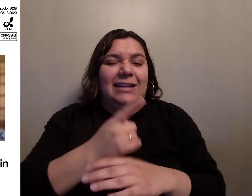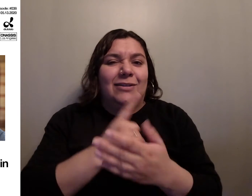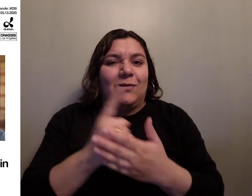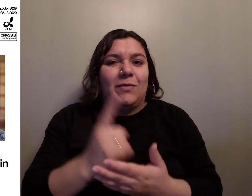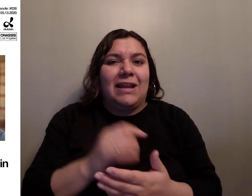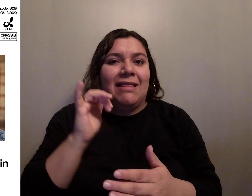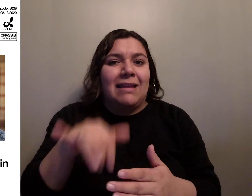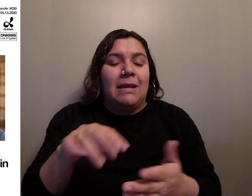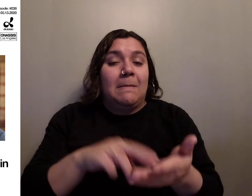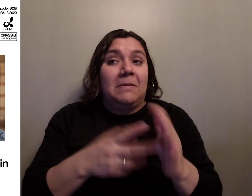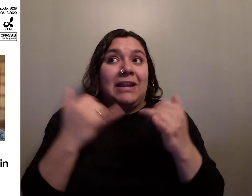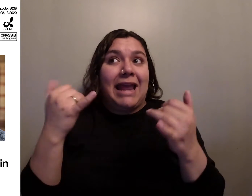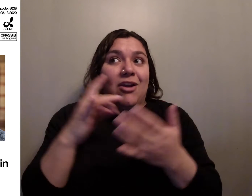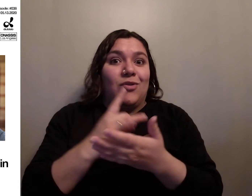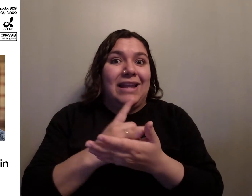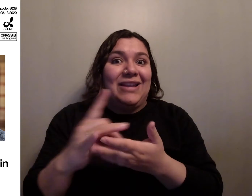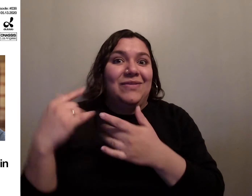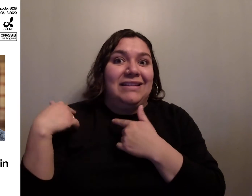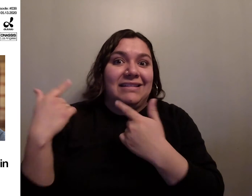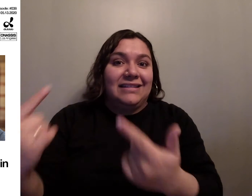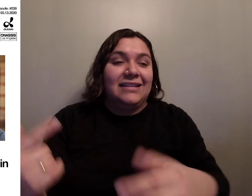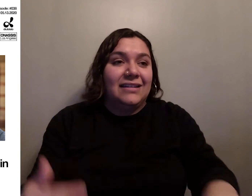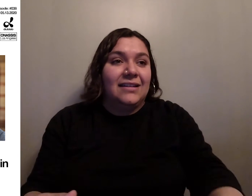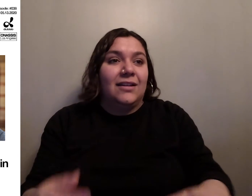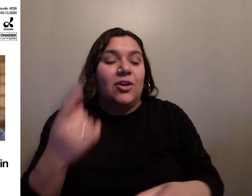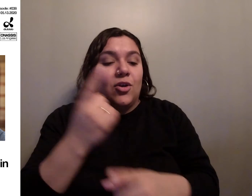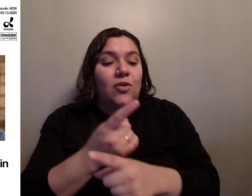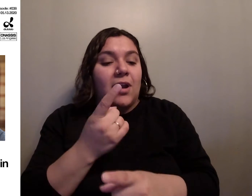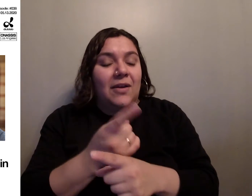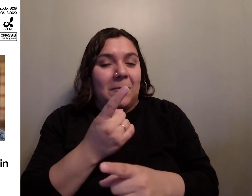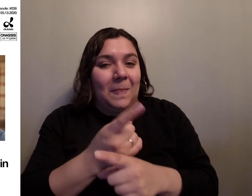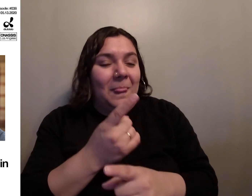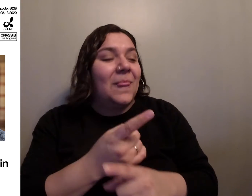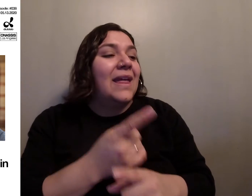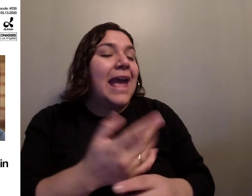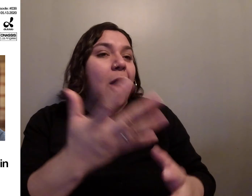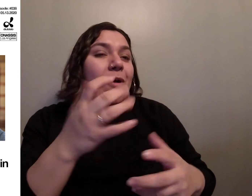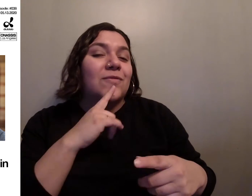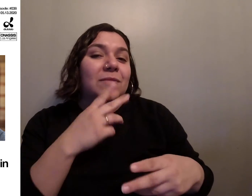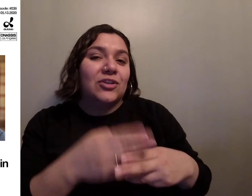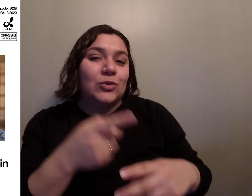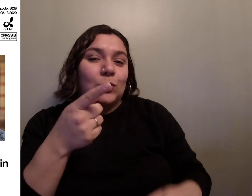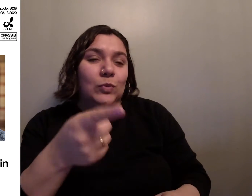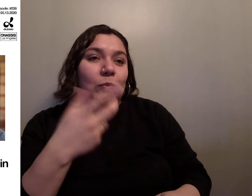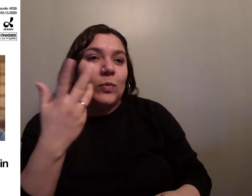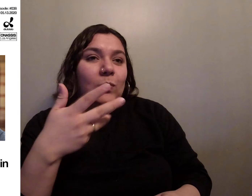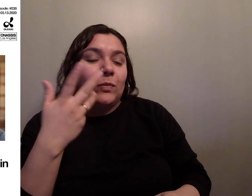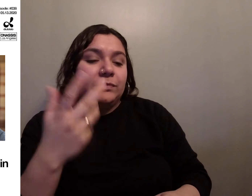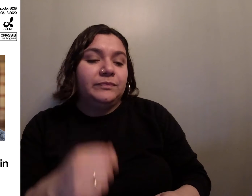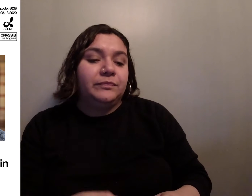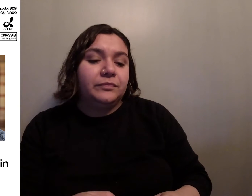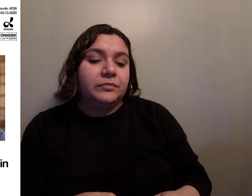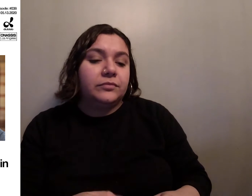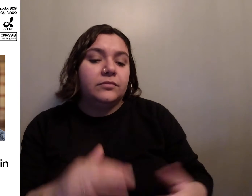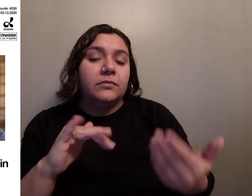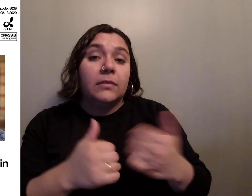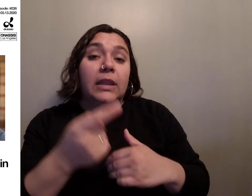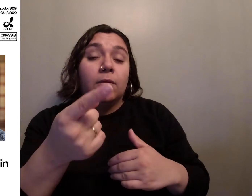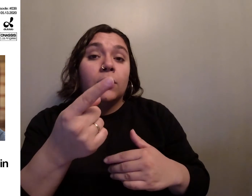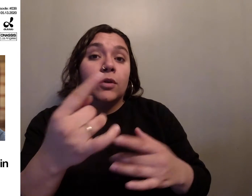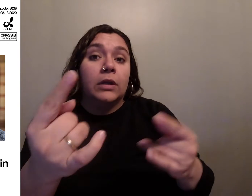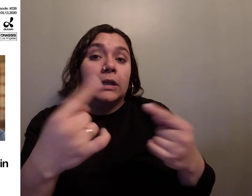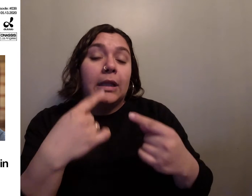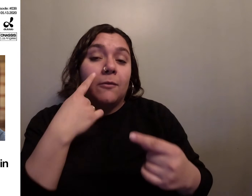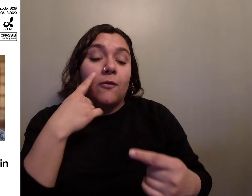24/7. Right. That has tended to now be 8 weeks long. Yeah, no. And I want to mention